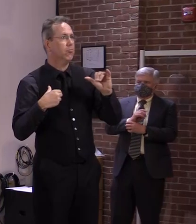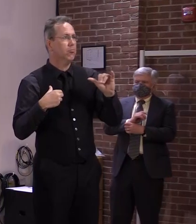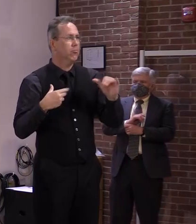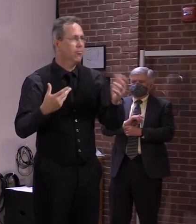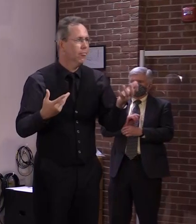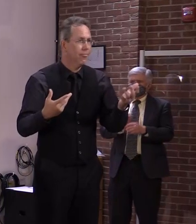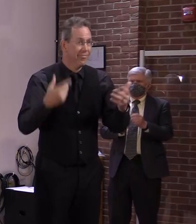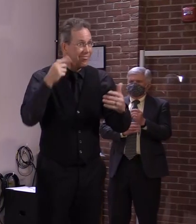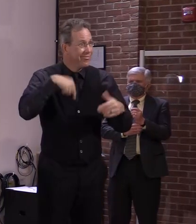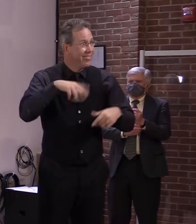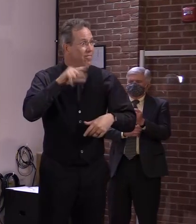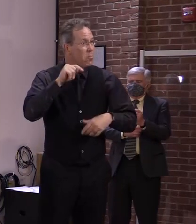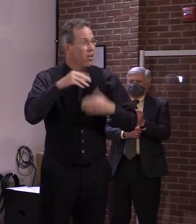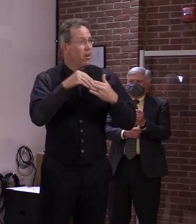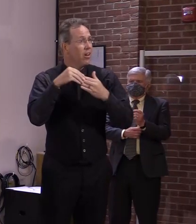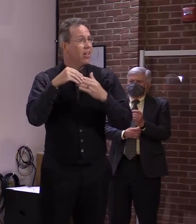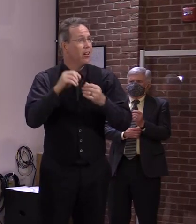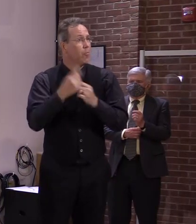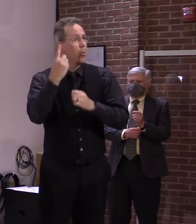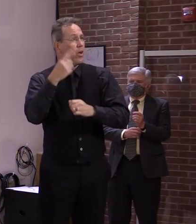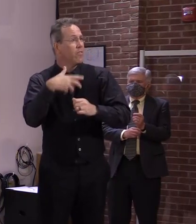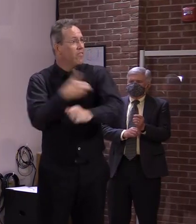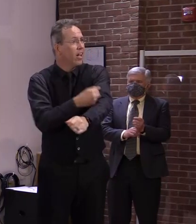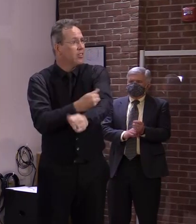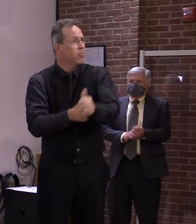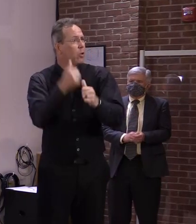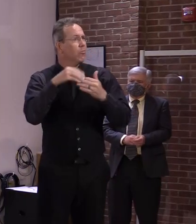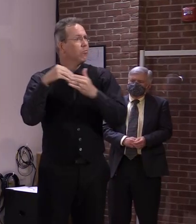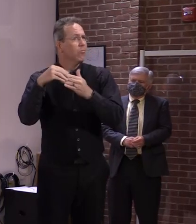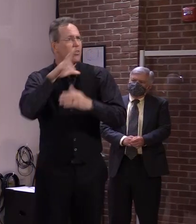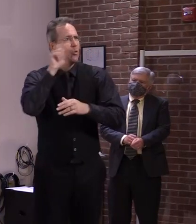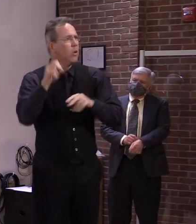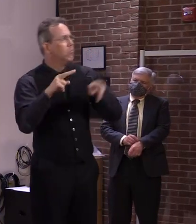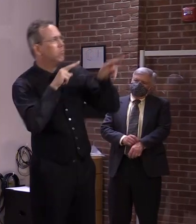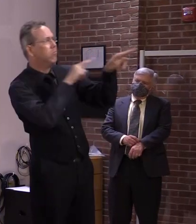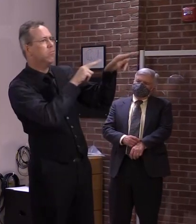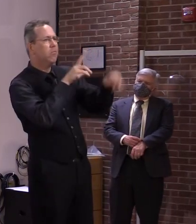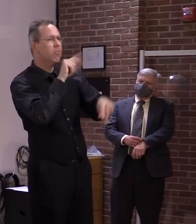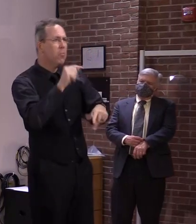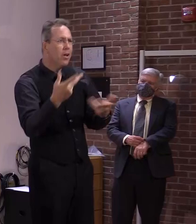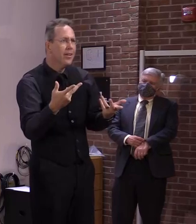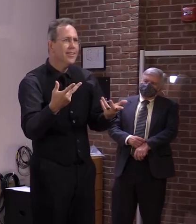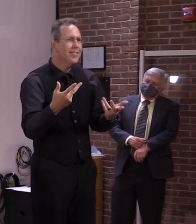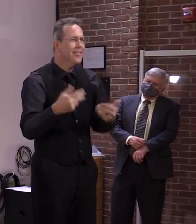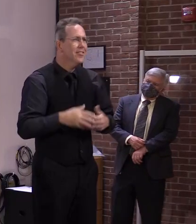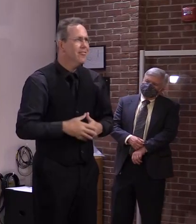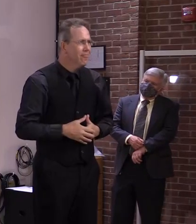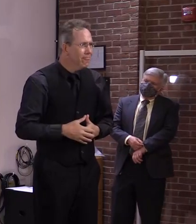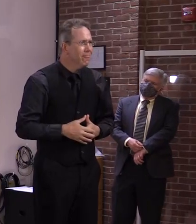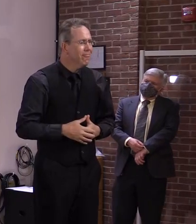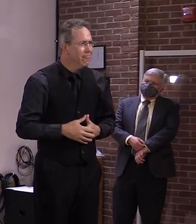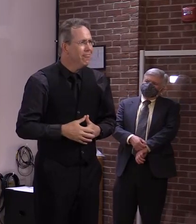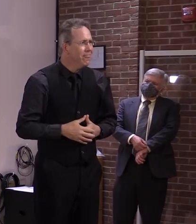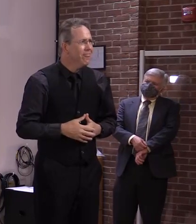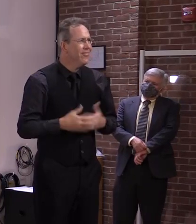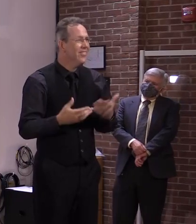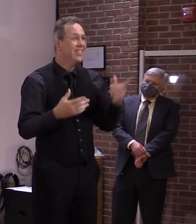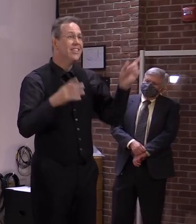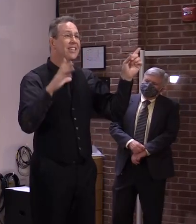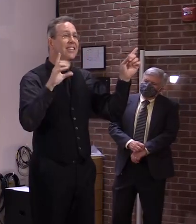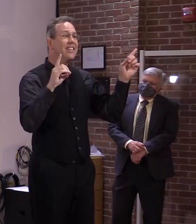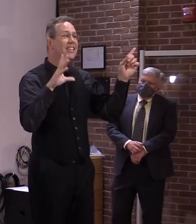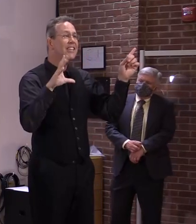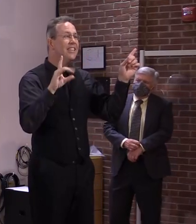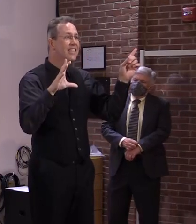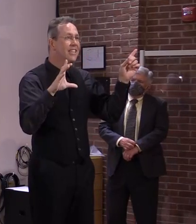can't overemphasize how well we're doing here in some respects, because the CDC came out with this guidance and